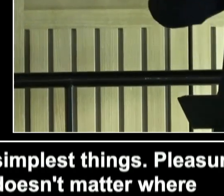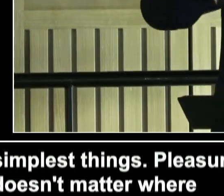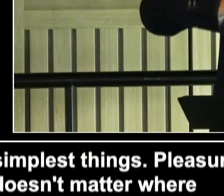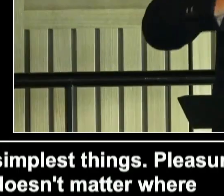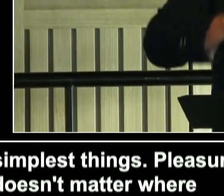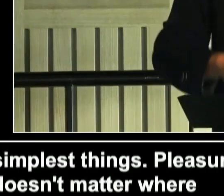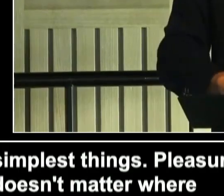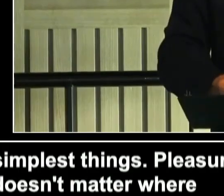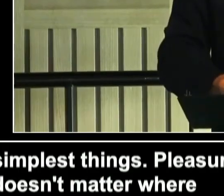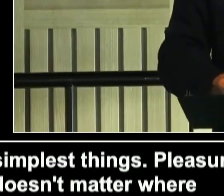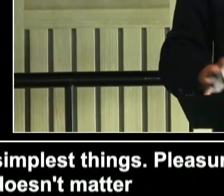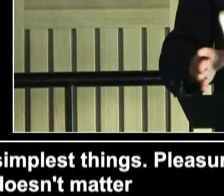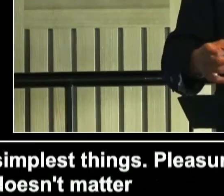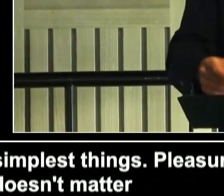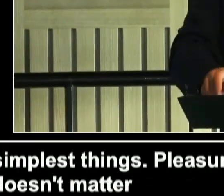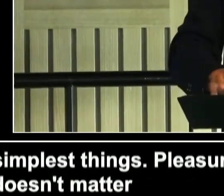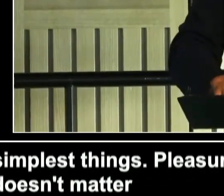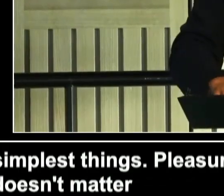here on Gadigal land.